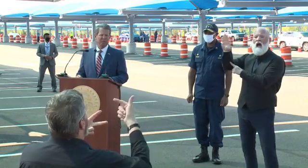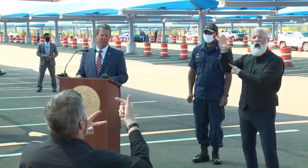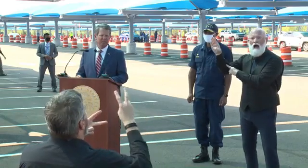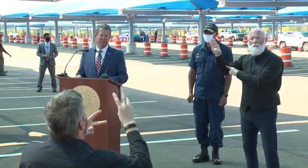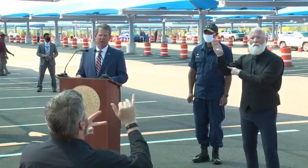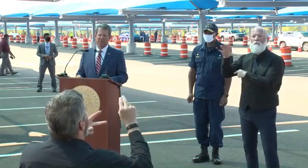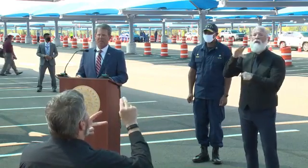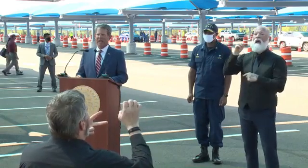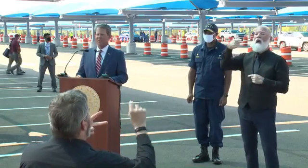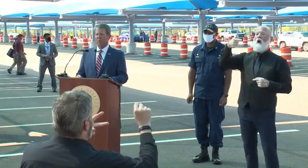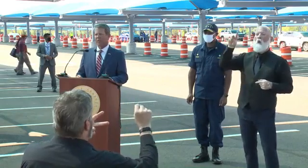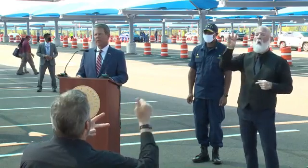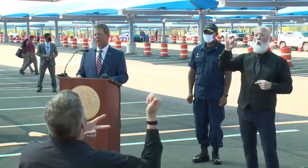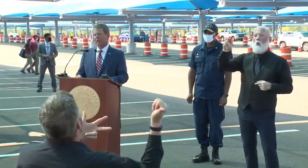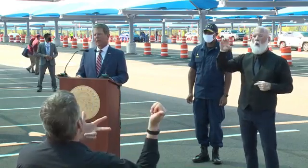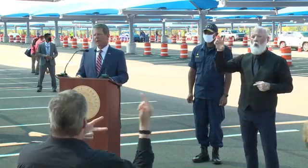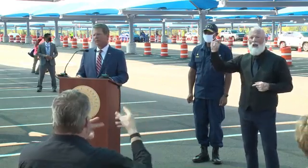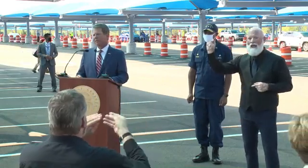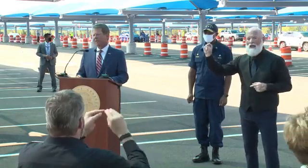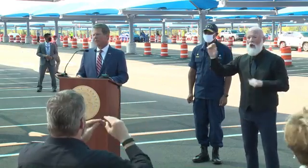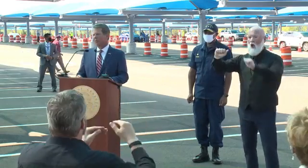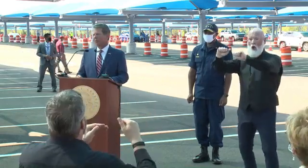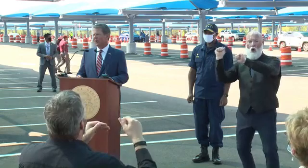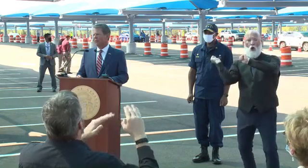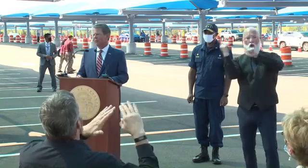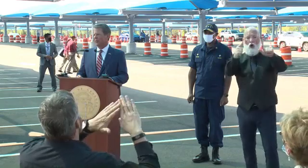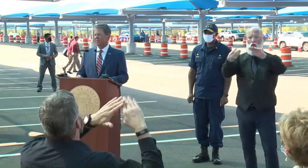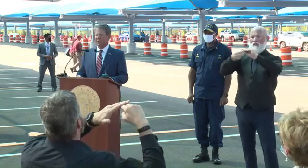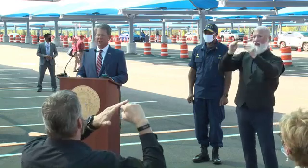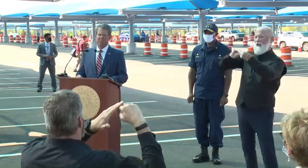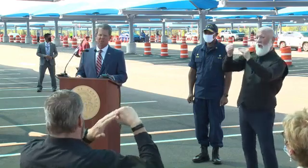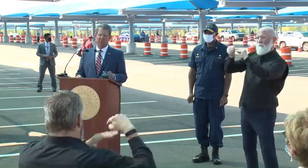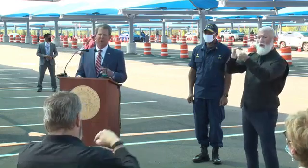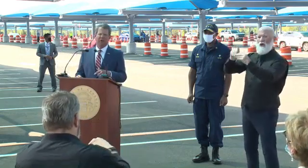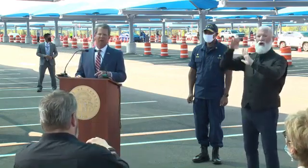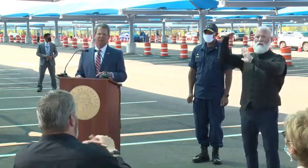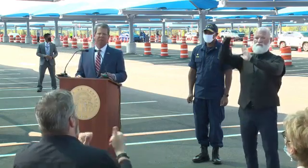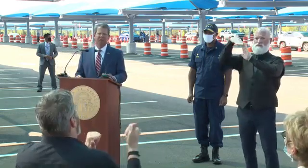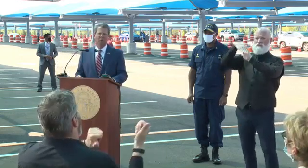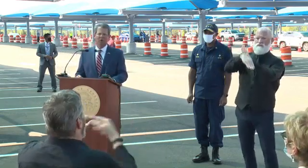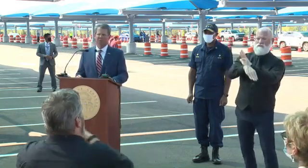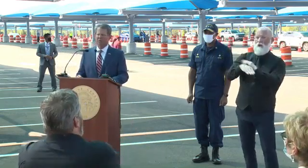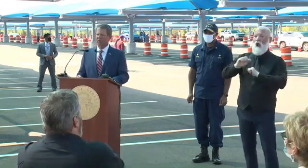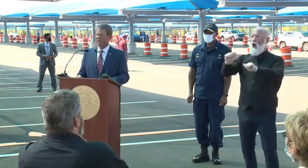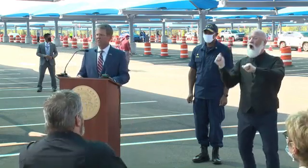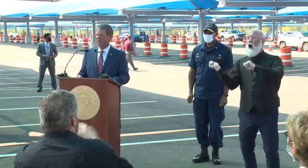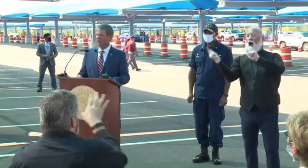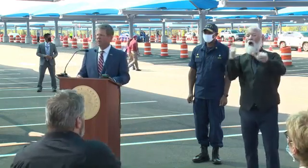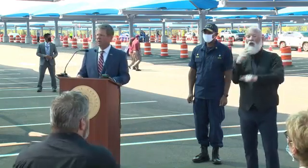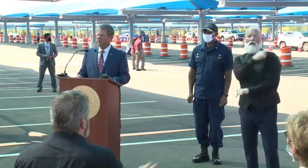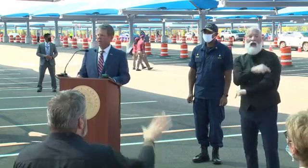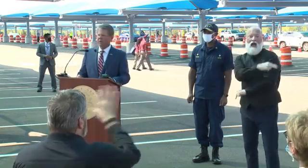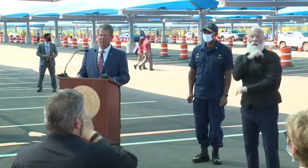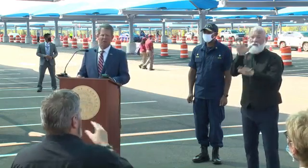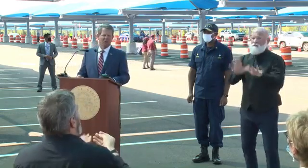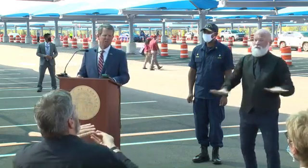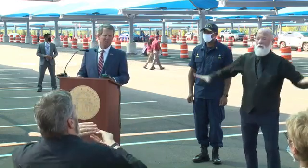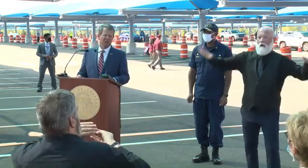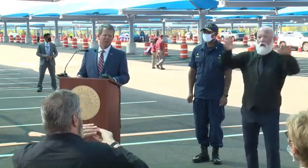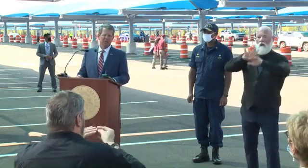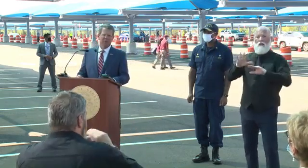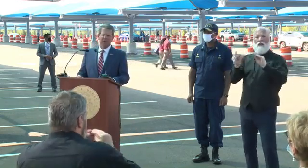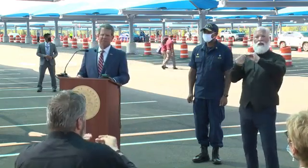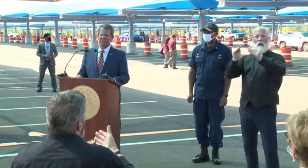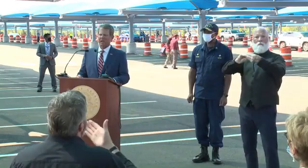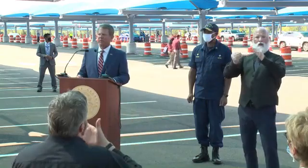Atlanta hospital CEOs last week. Every single one of them, their systems are better off than they were 2 weeks ago in regards